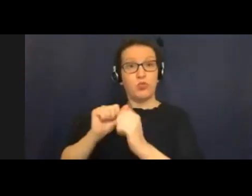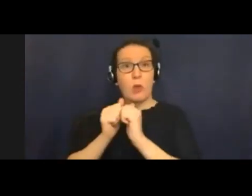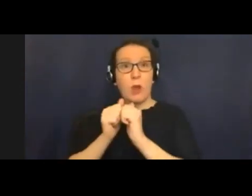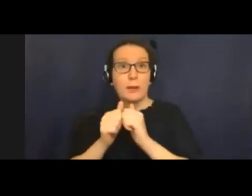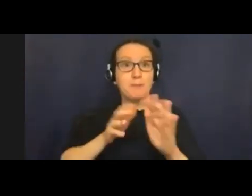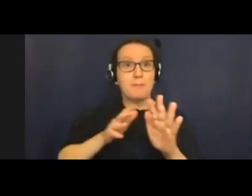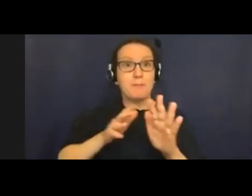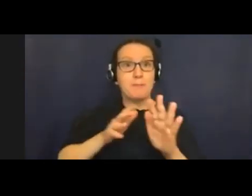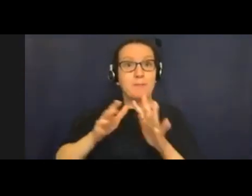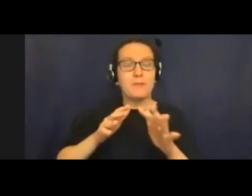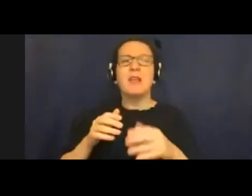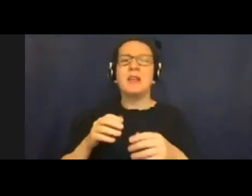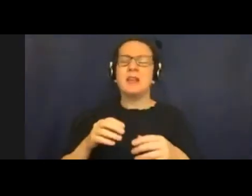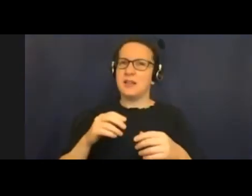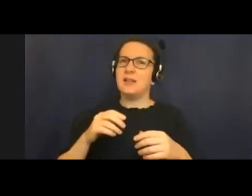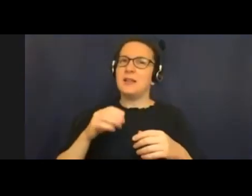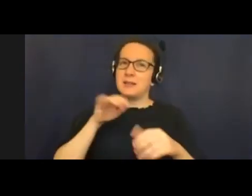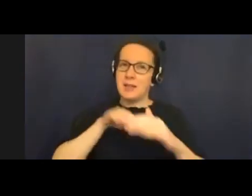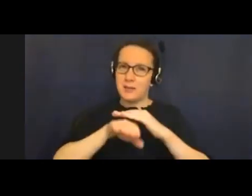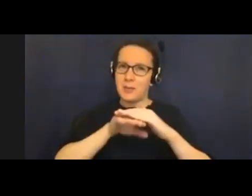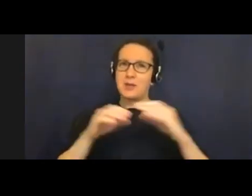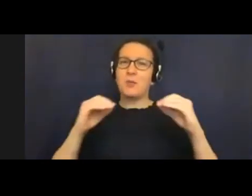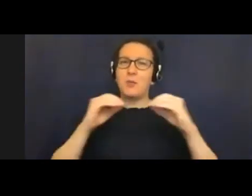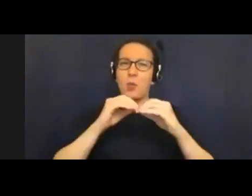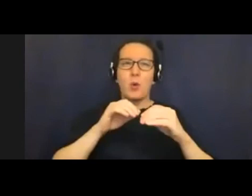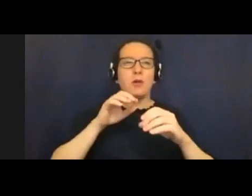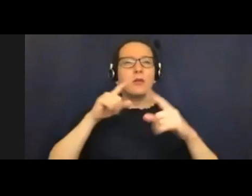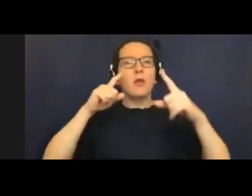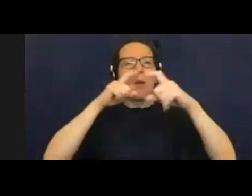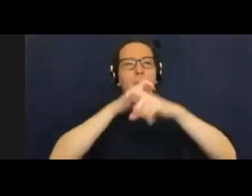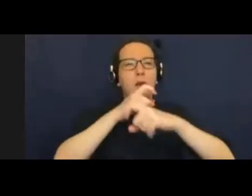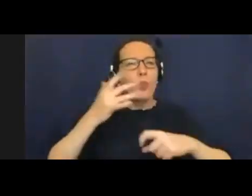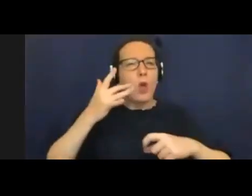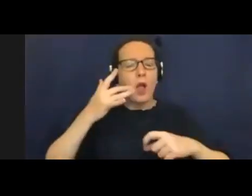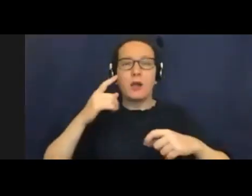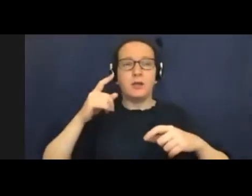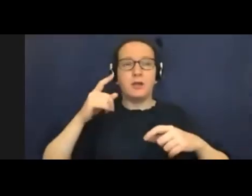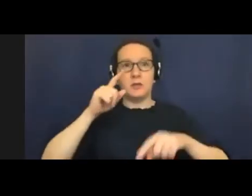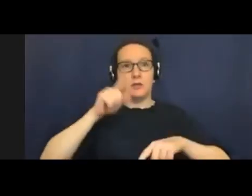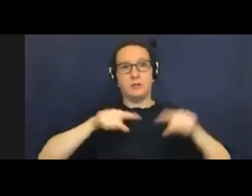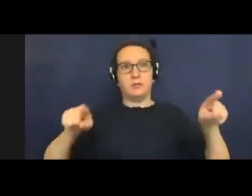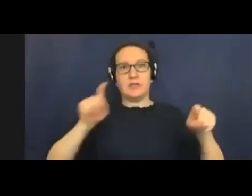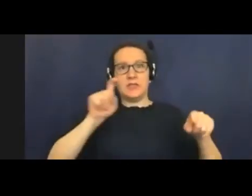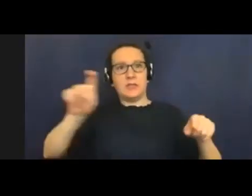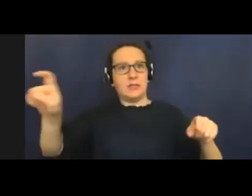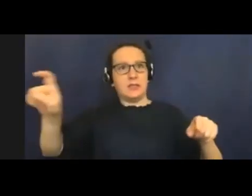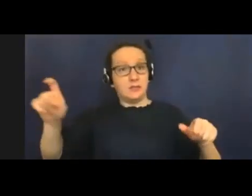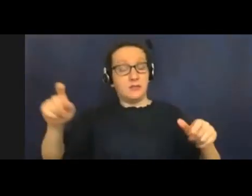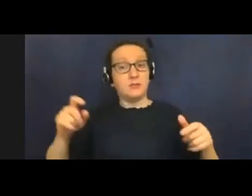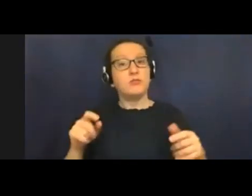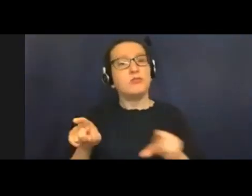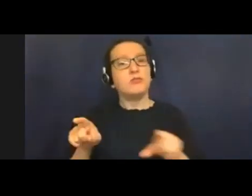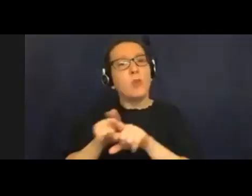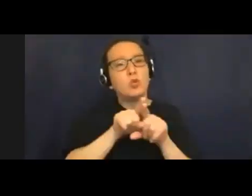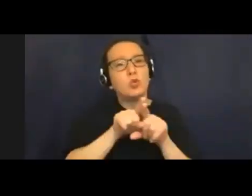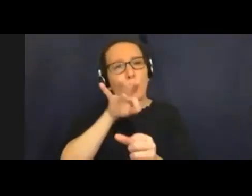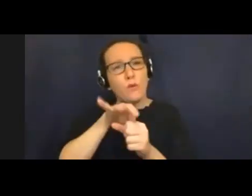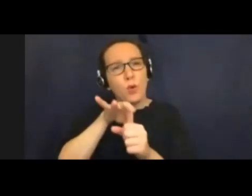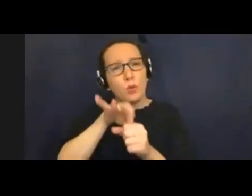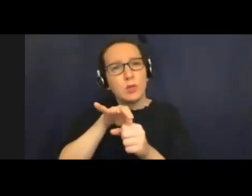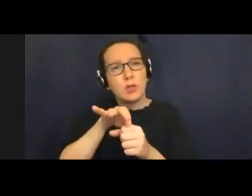I was also thinking regarding the voting operations, the possibility to, let's say,